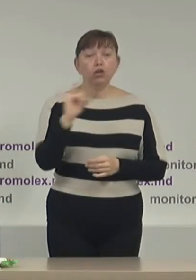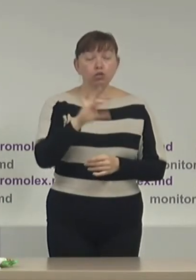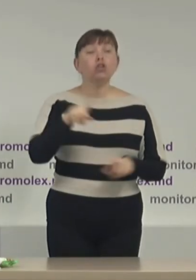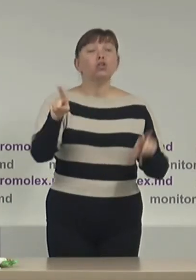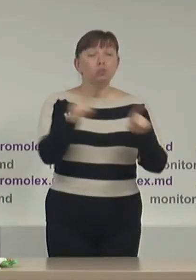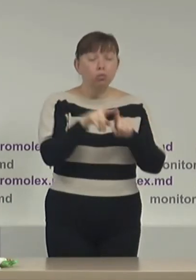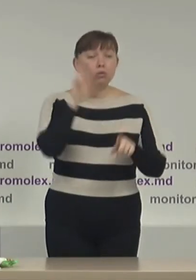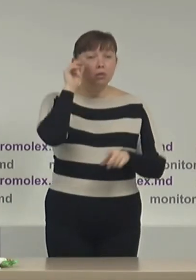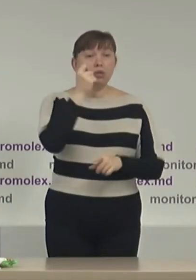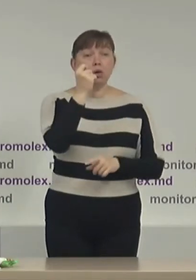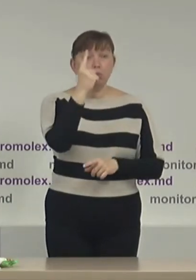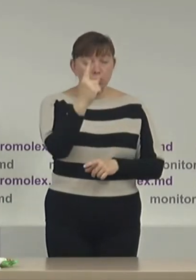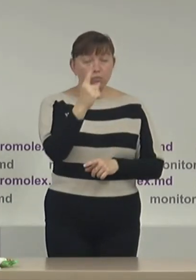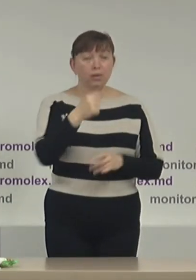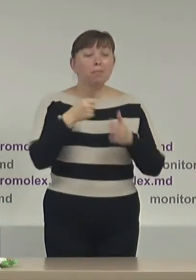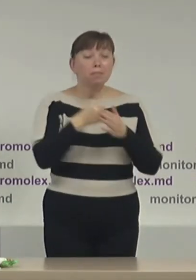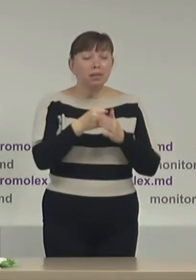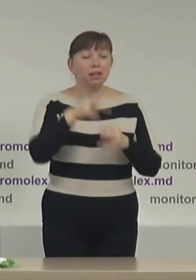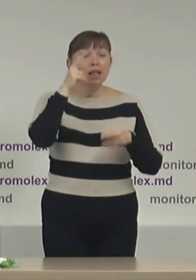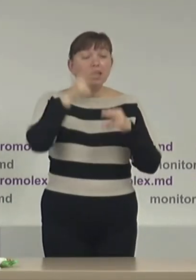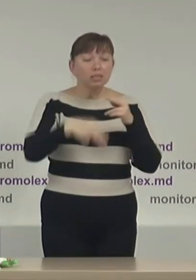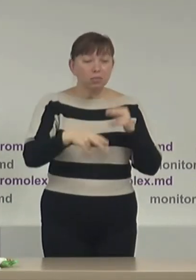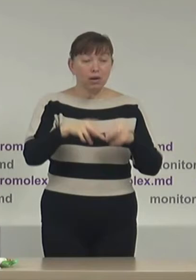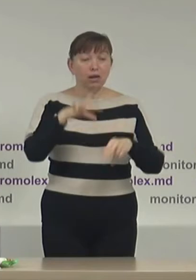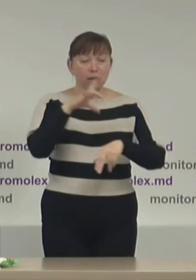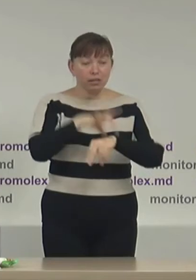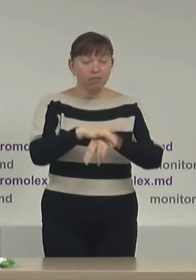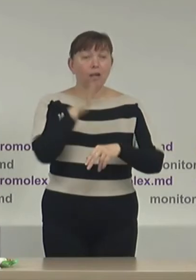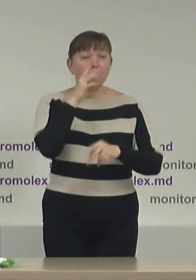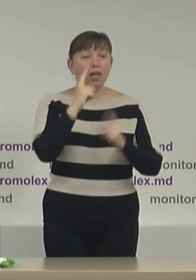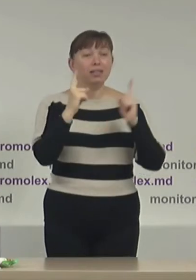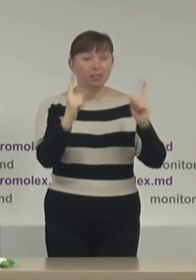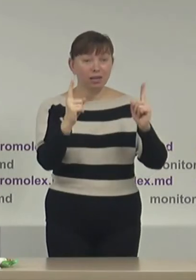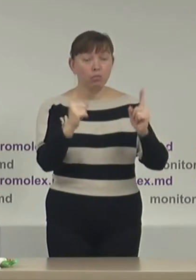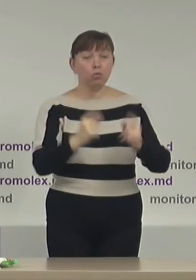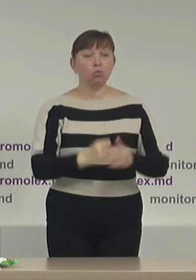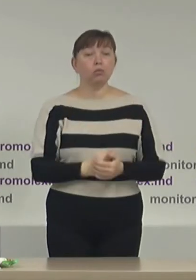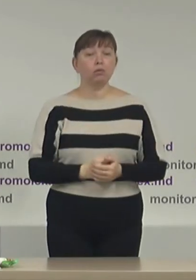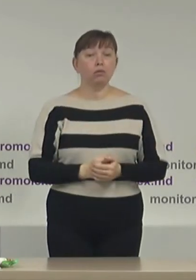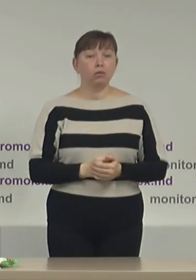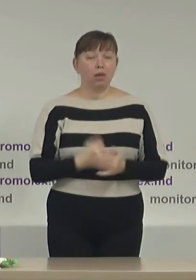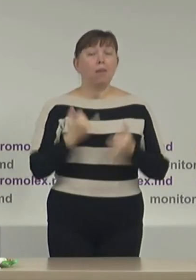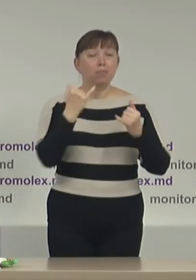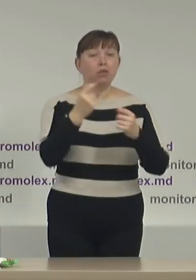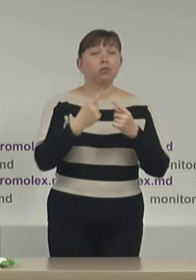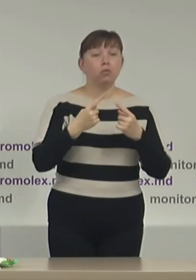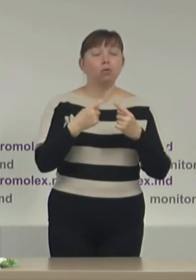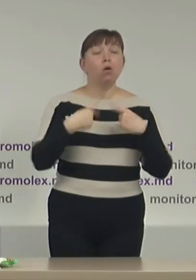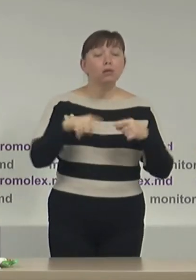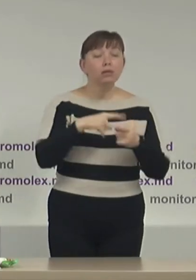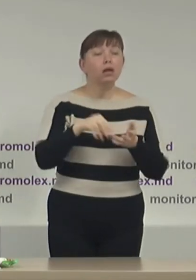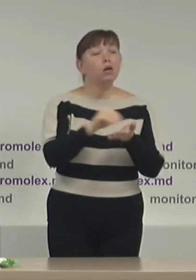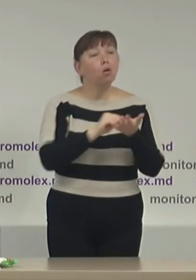until 11th of November, it was up for public discussions. And